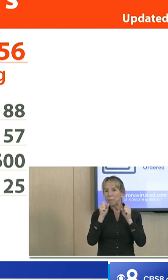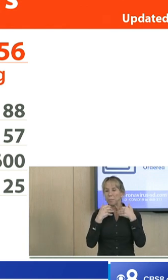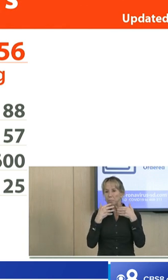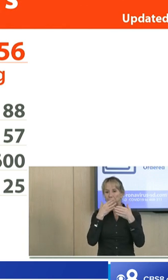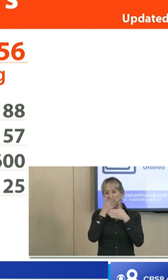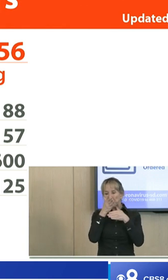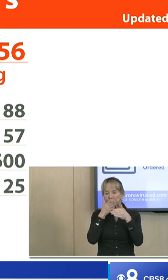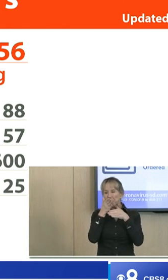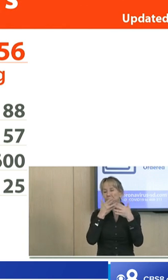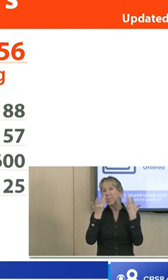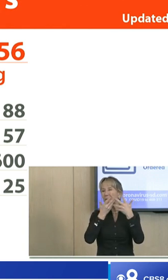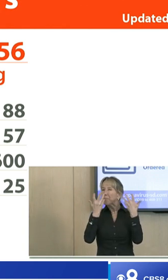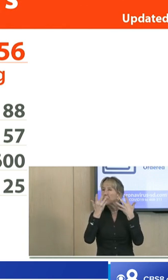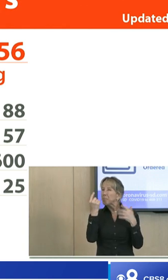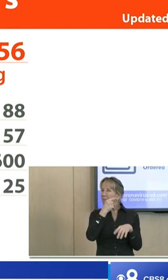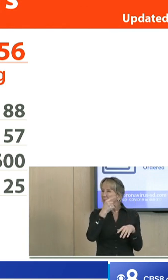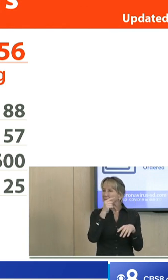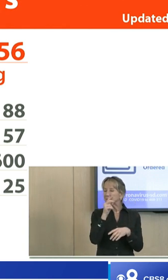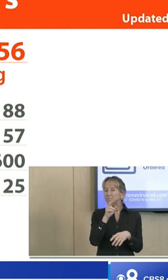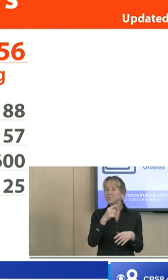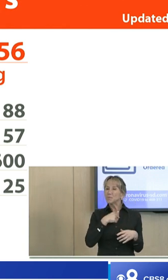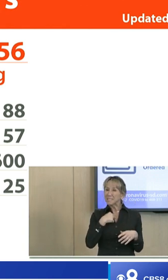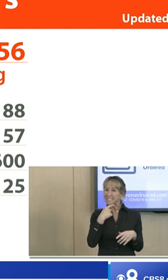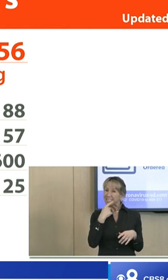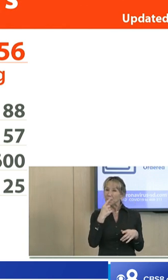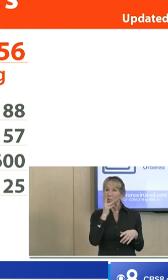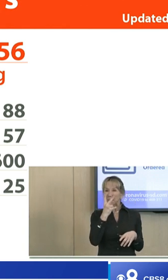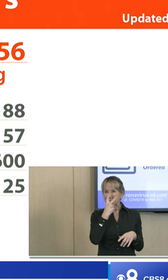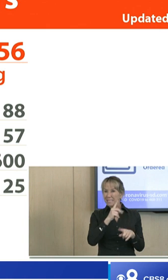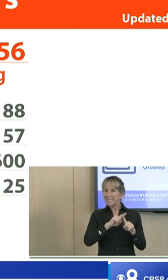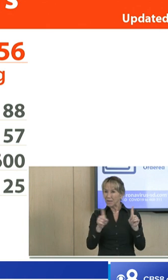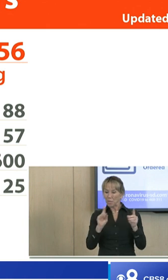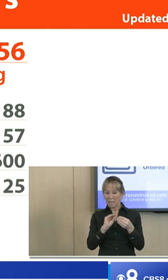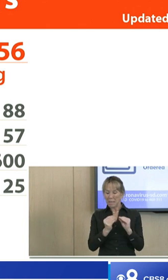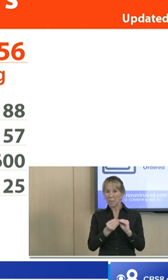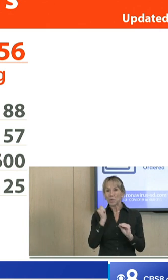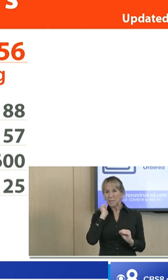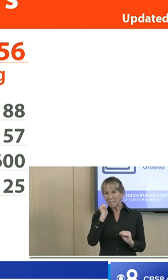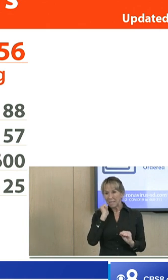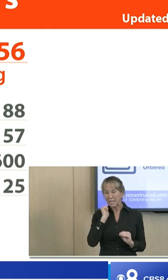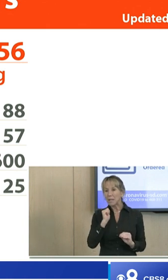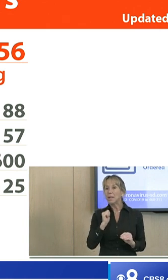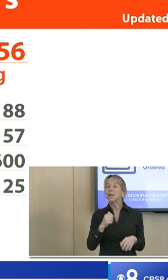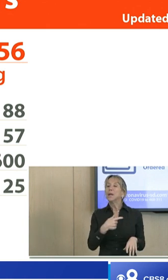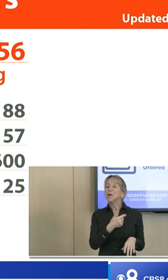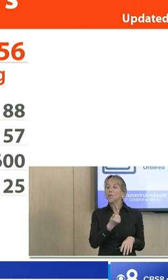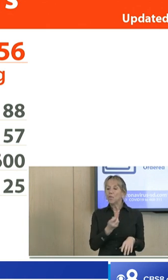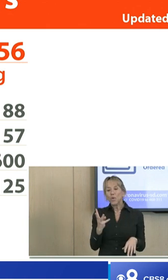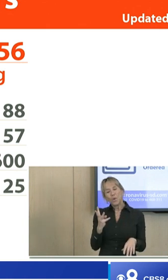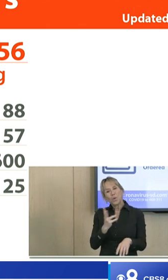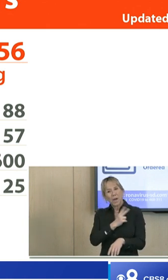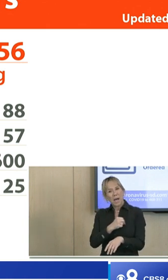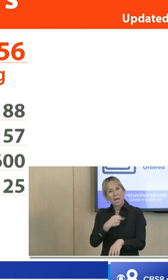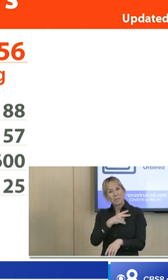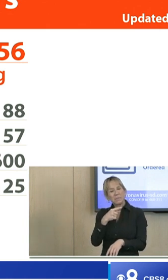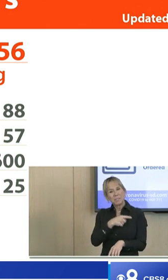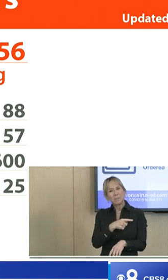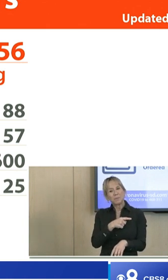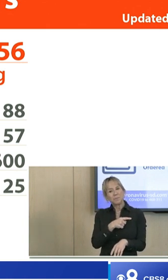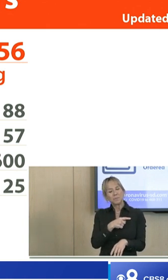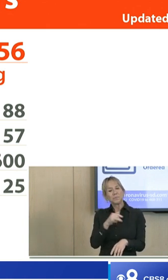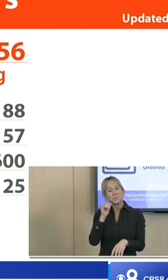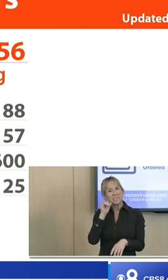not unexpected. We'd said there would be fluctuations on a day-to-day basis. At the time we pulled our reports, a few of the hospital systems that reported